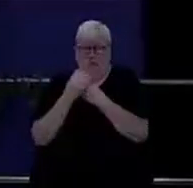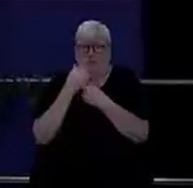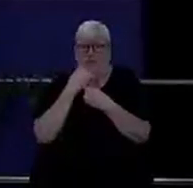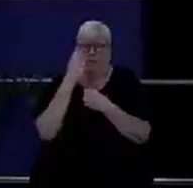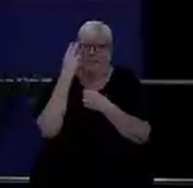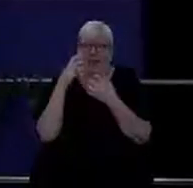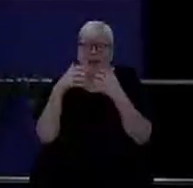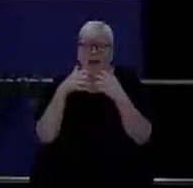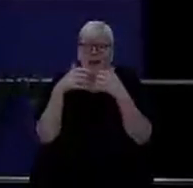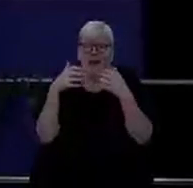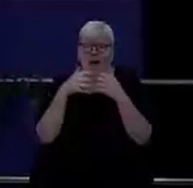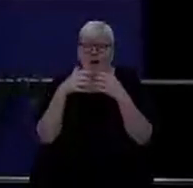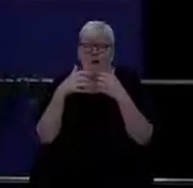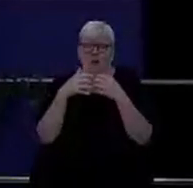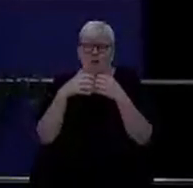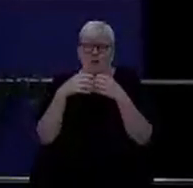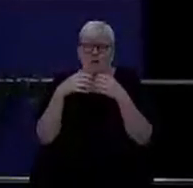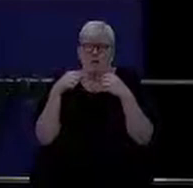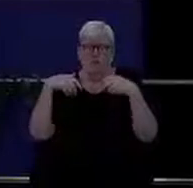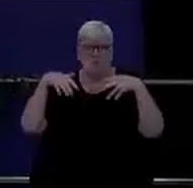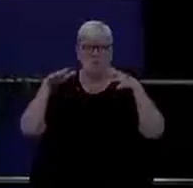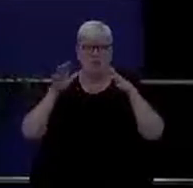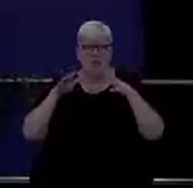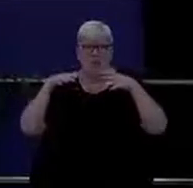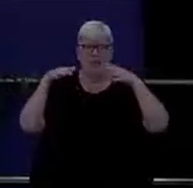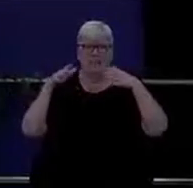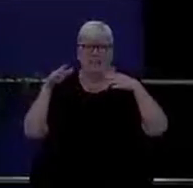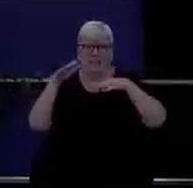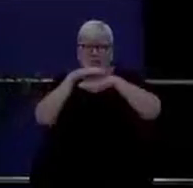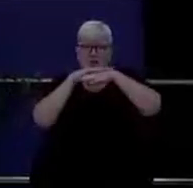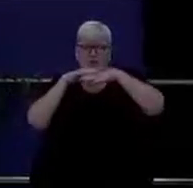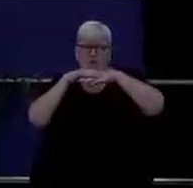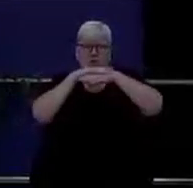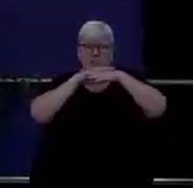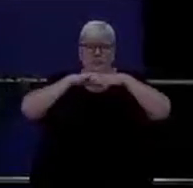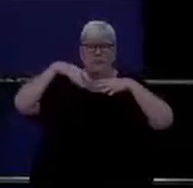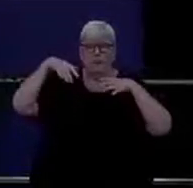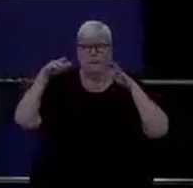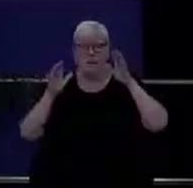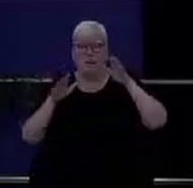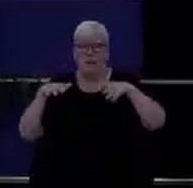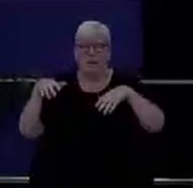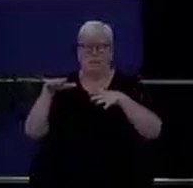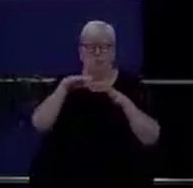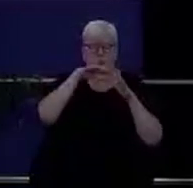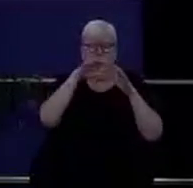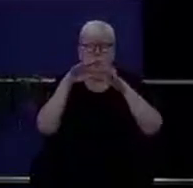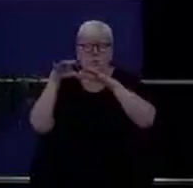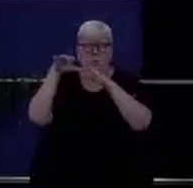off the fence, his glossy wings beating a slow feathered ululation. Plock,